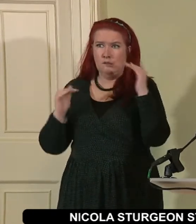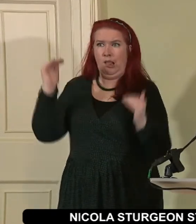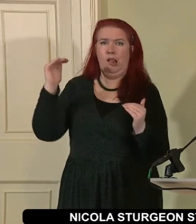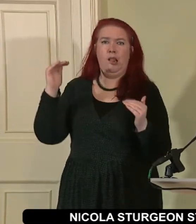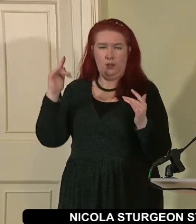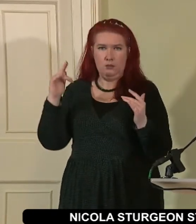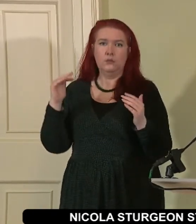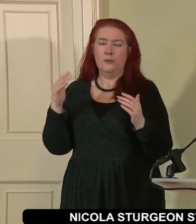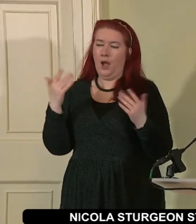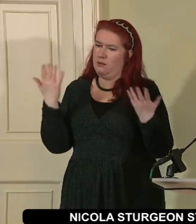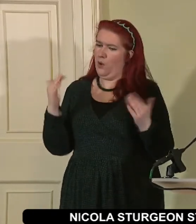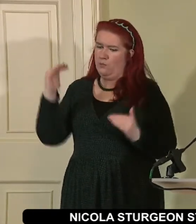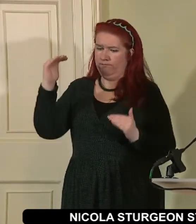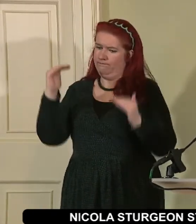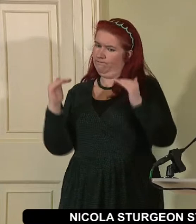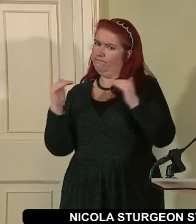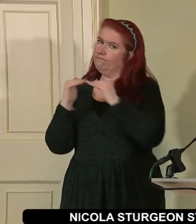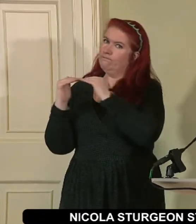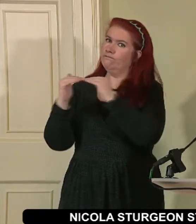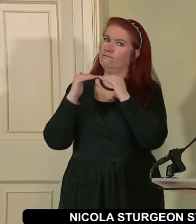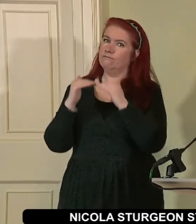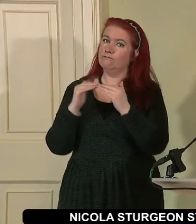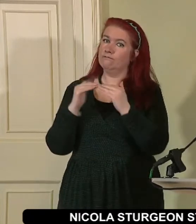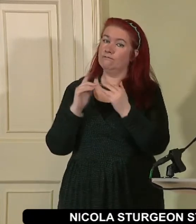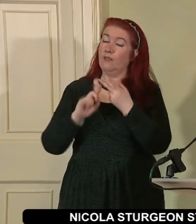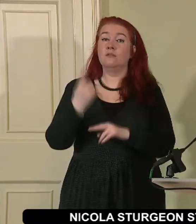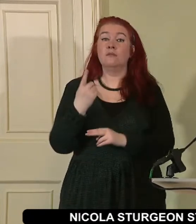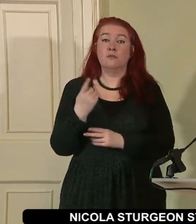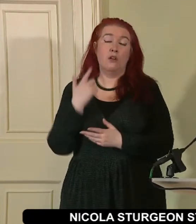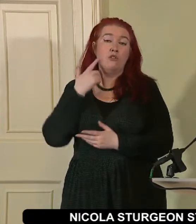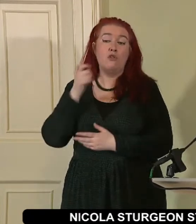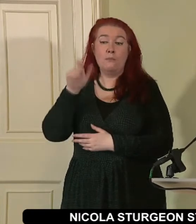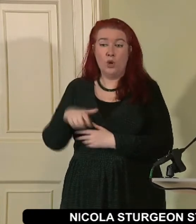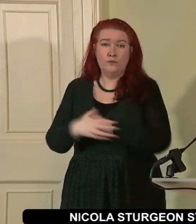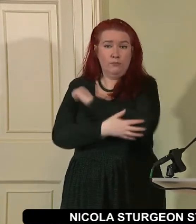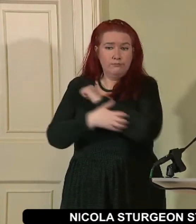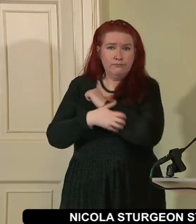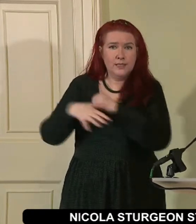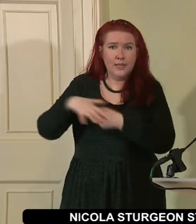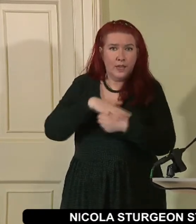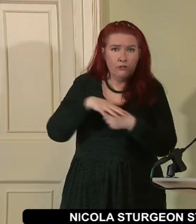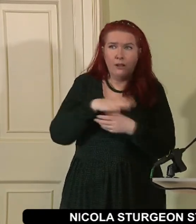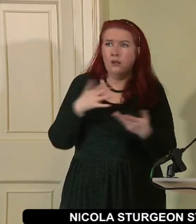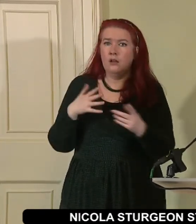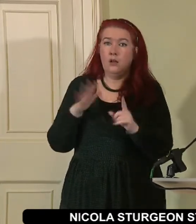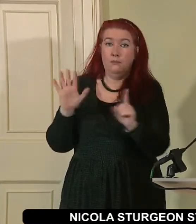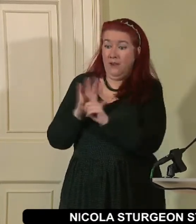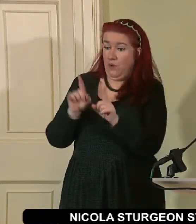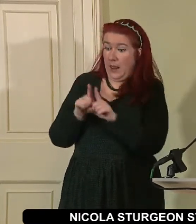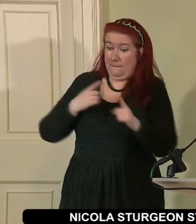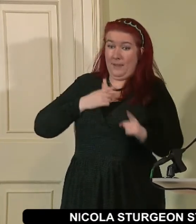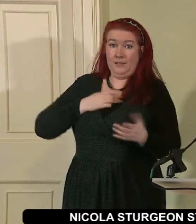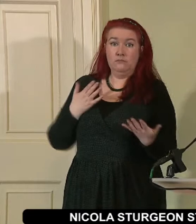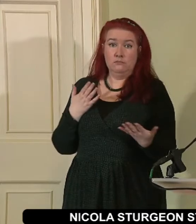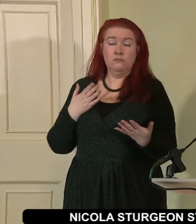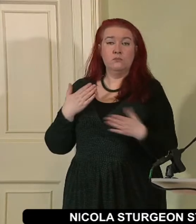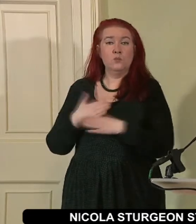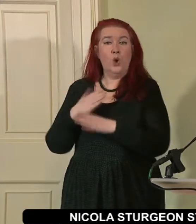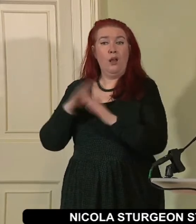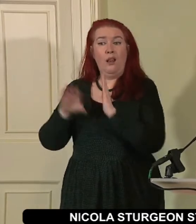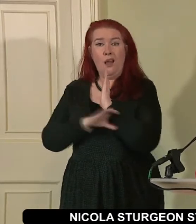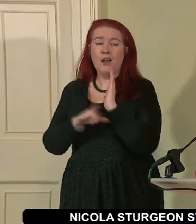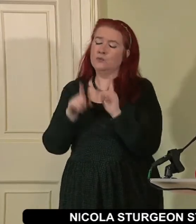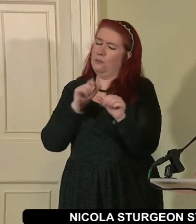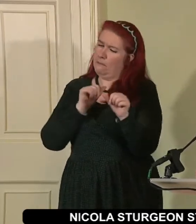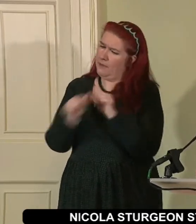much were on track to close that. If you're a young person from a deprived background or a background like the one I come from, you've got a better chance than you've ever